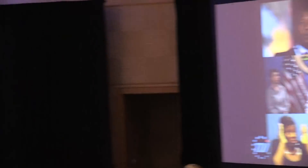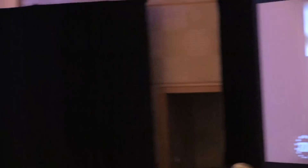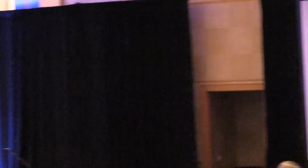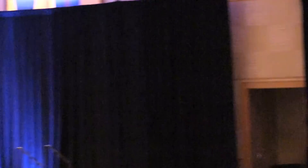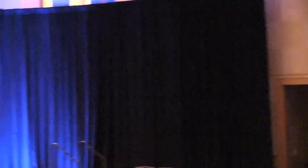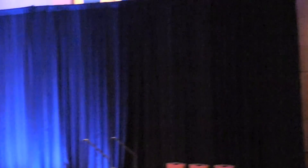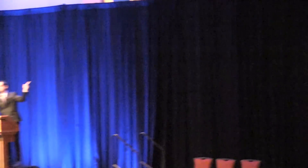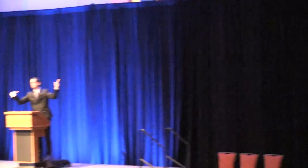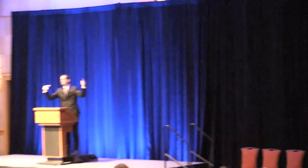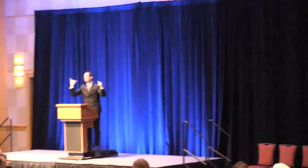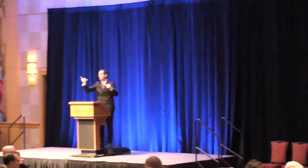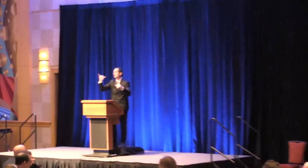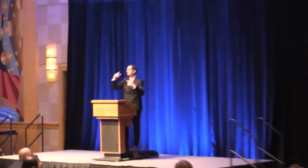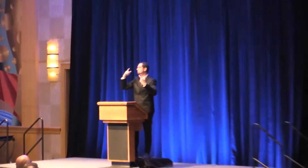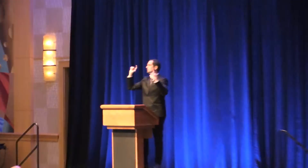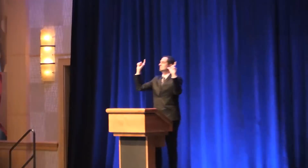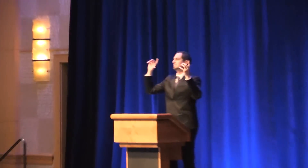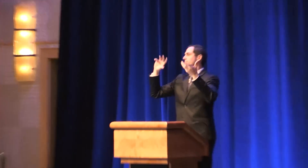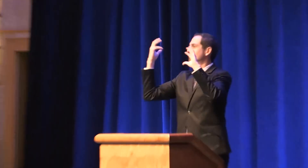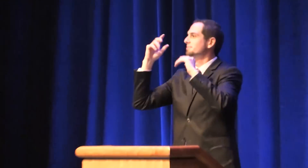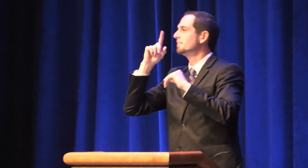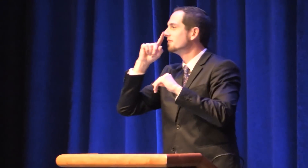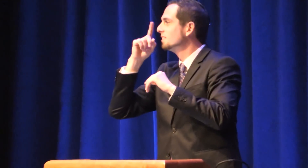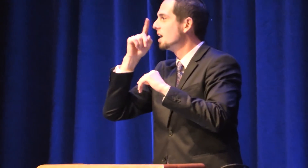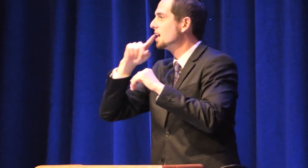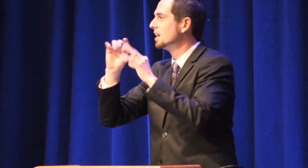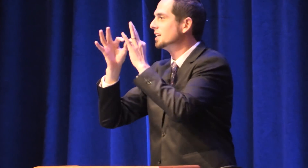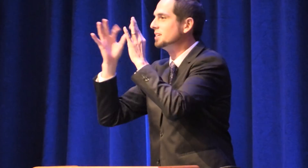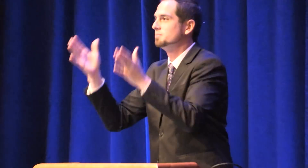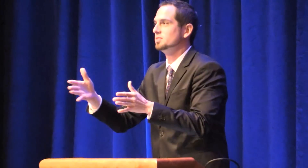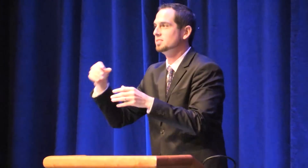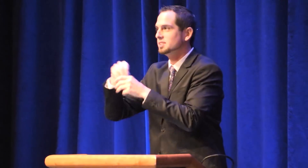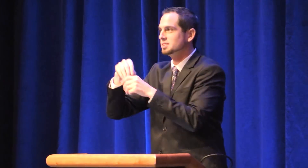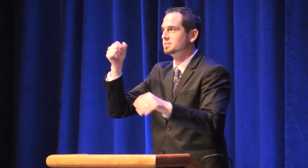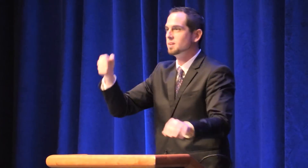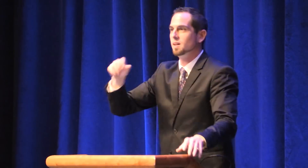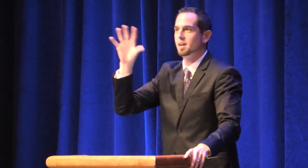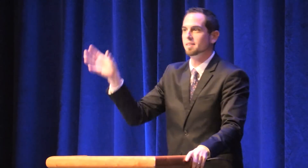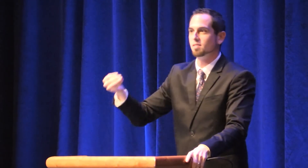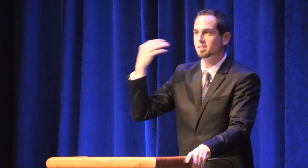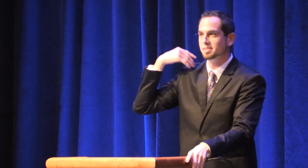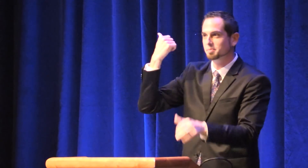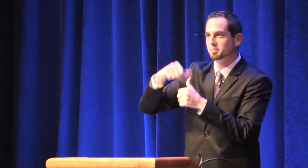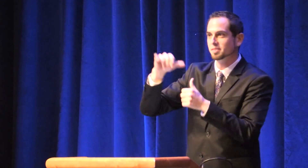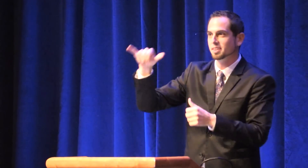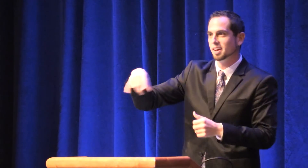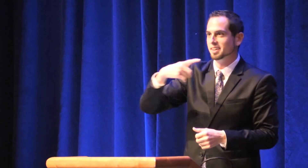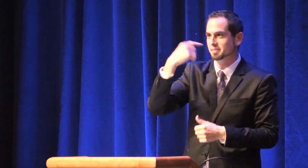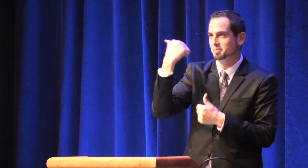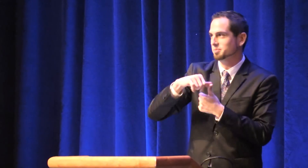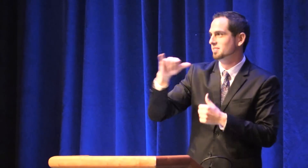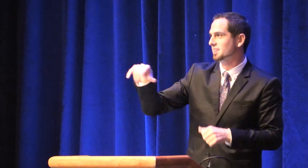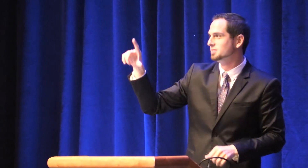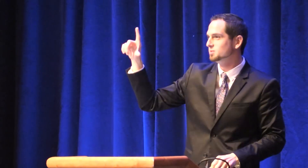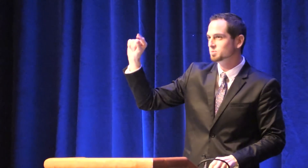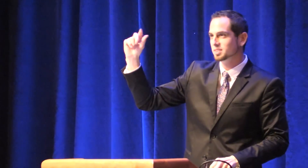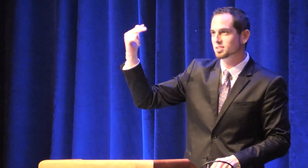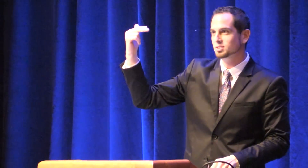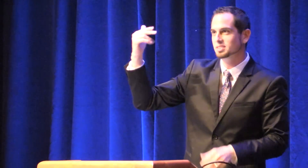At the top, of course, we cannot forget the fake interpreter fiasco in South Africa